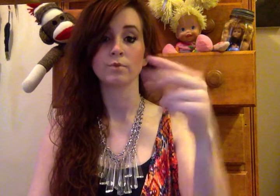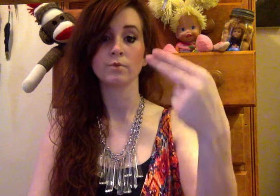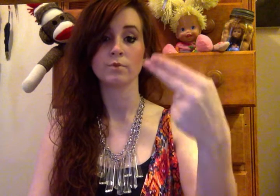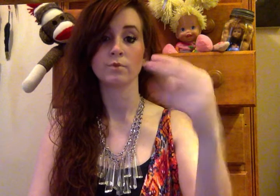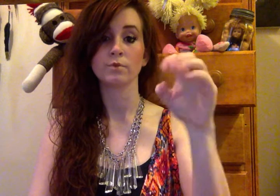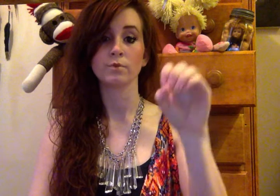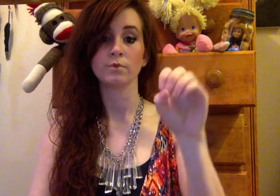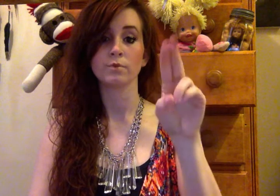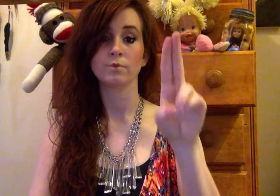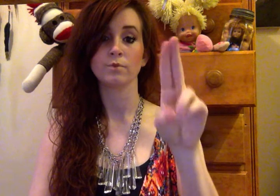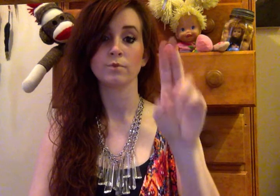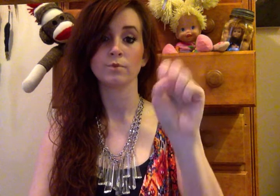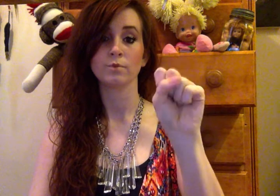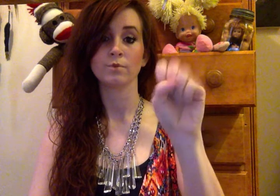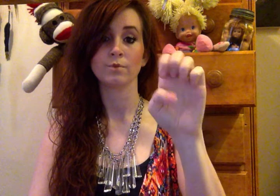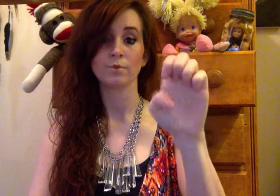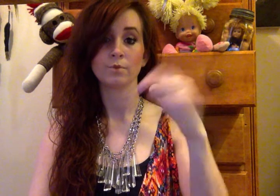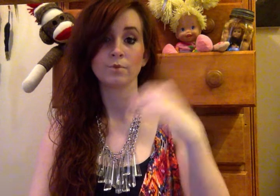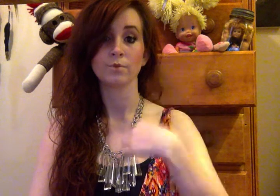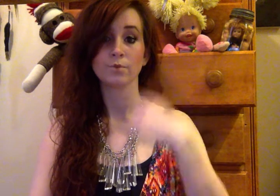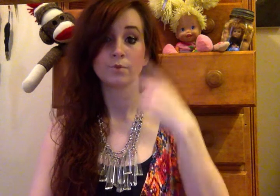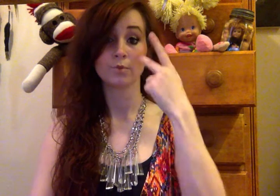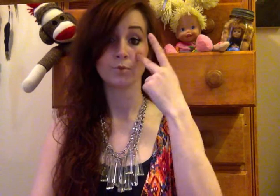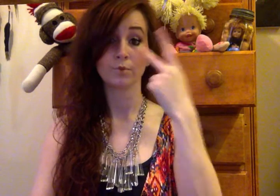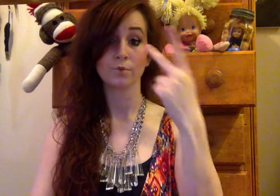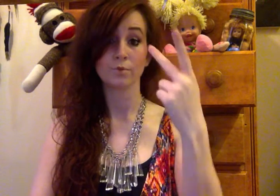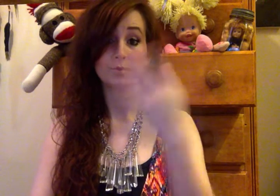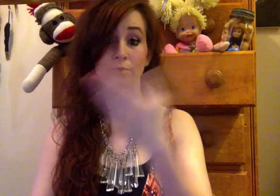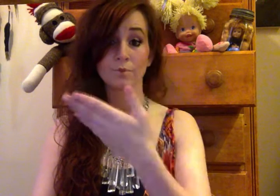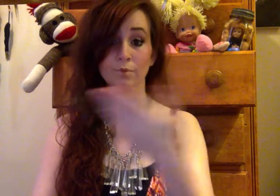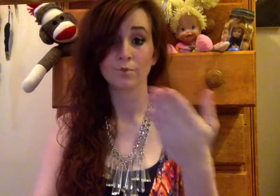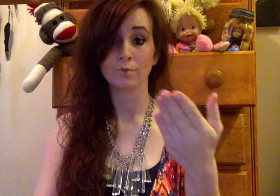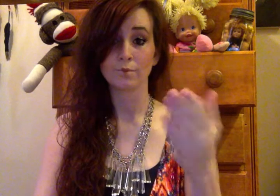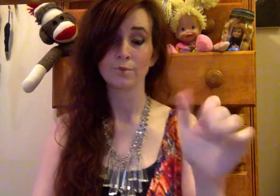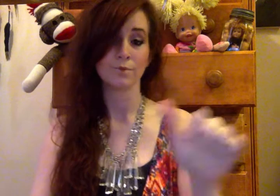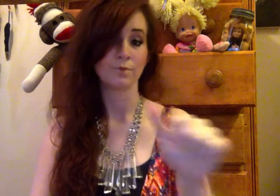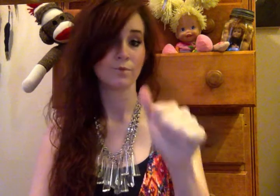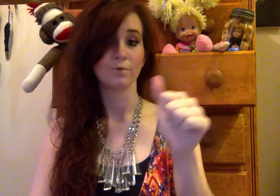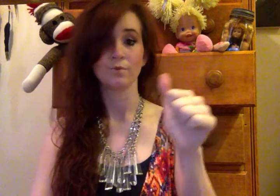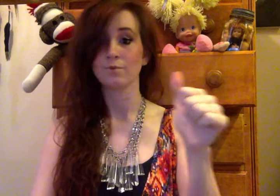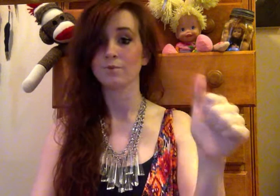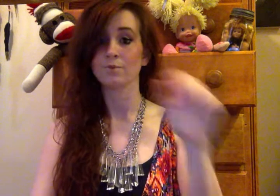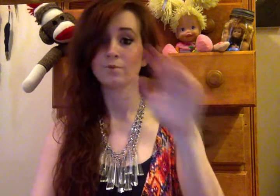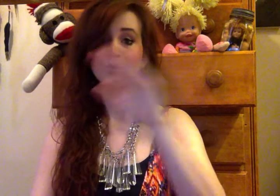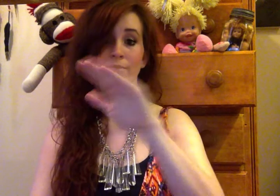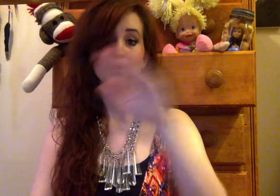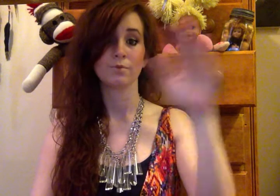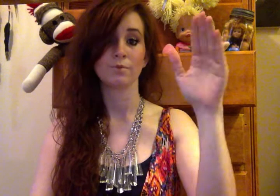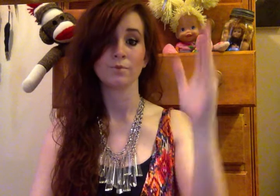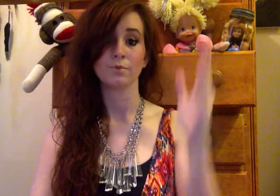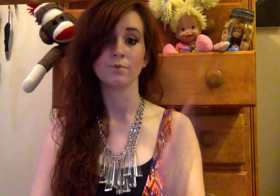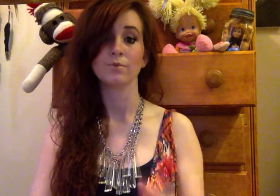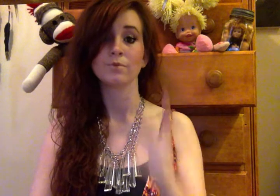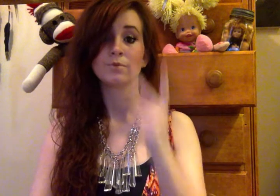-U-S-E I see things that nobody else sees D-O-L-L-H-O-U